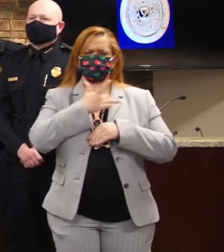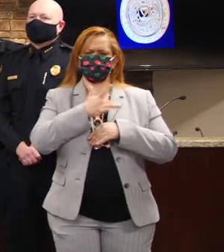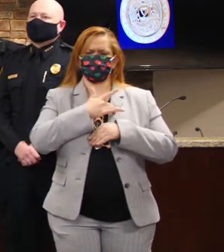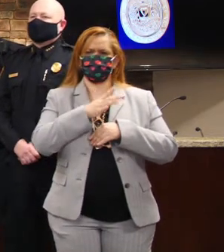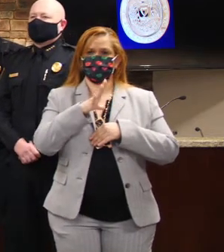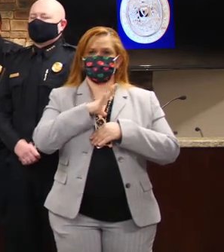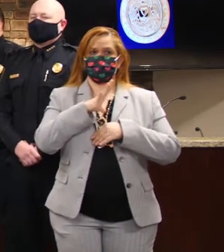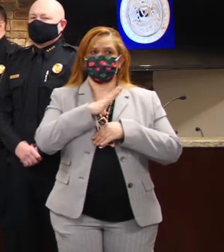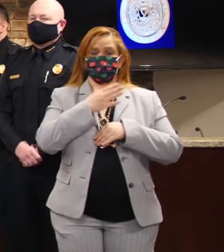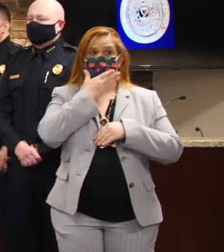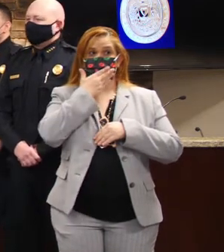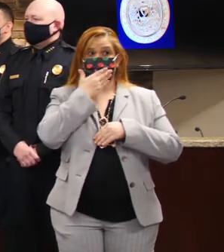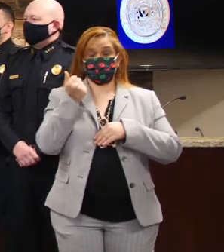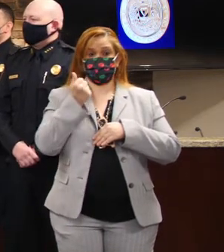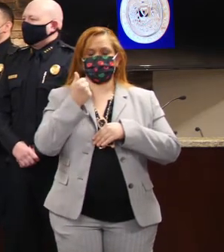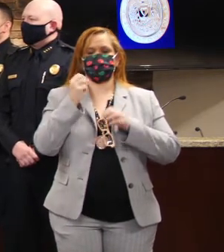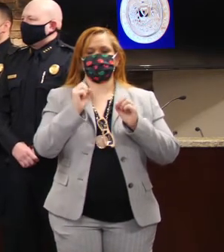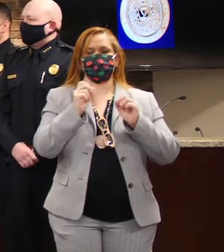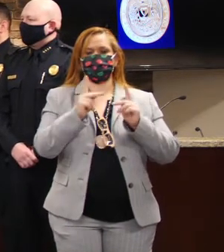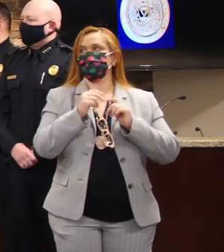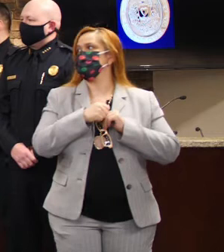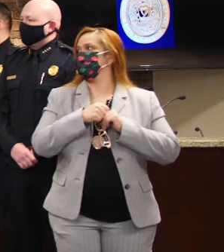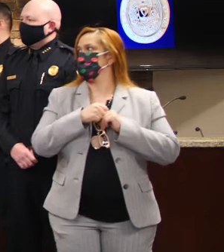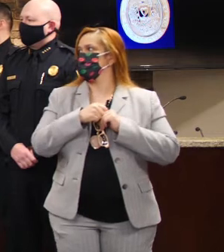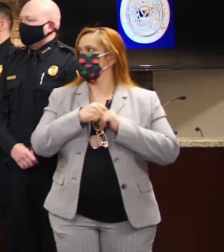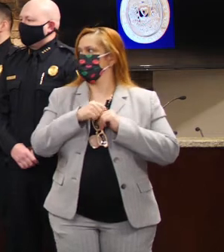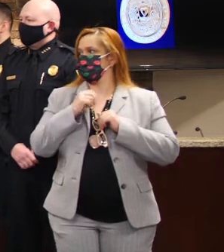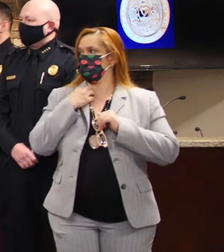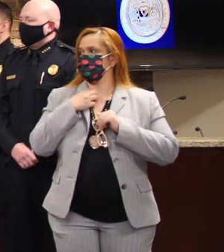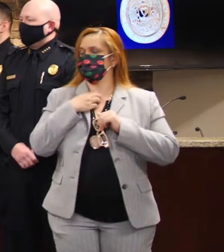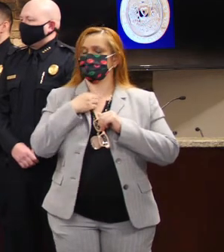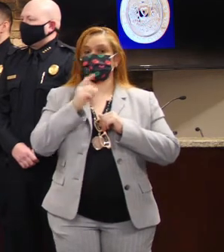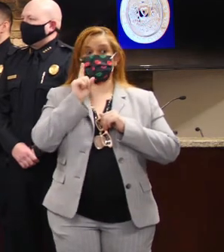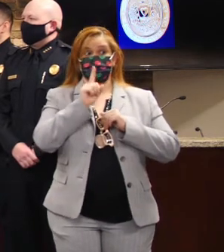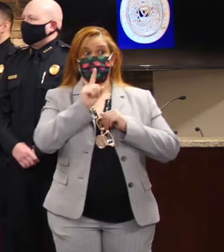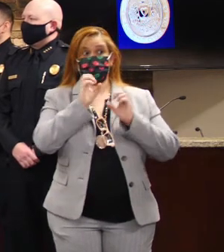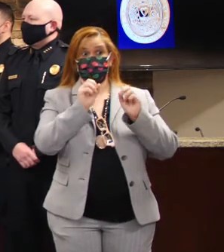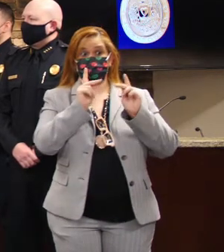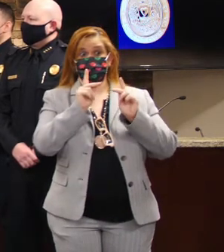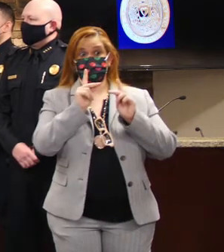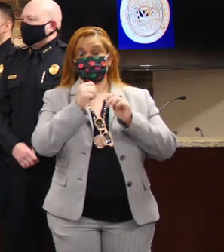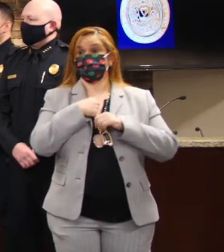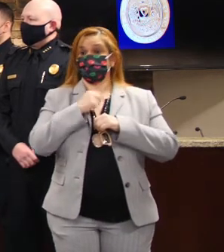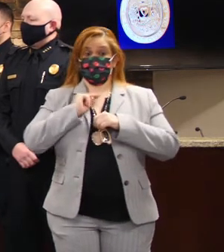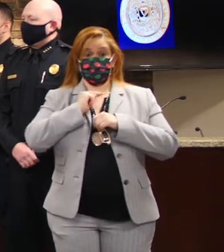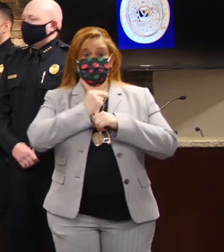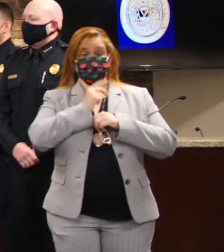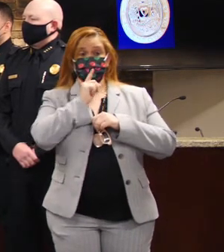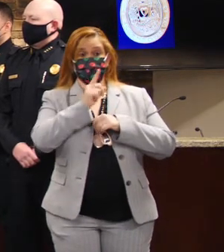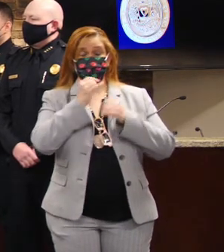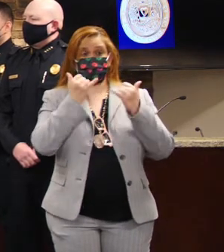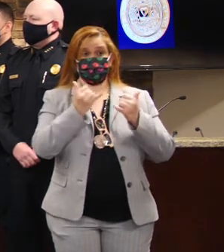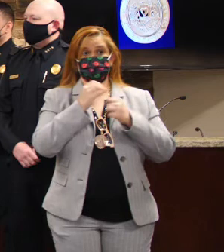talk a little bit about the application process, but before I do that, I do want to talk a little bit about my life, in that